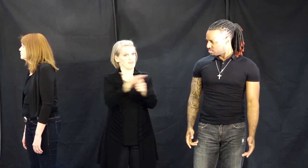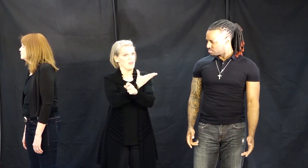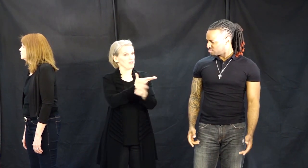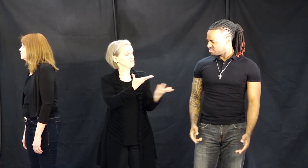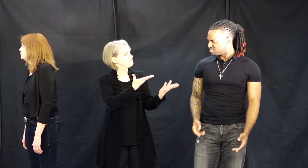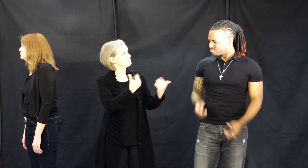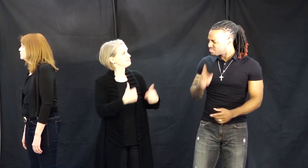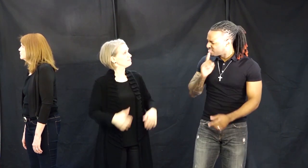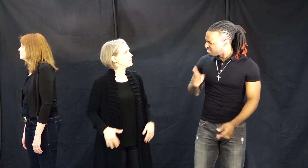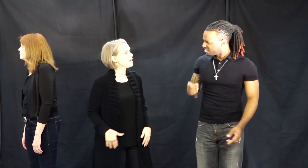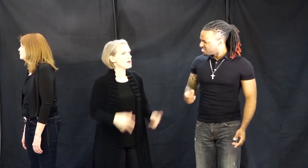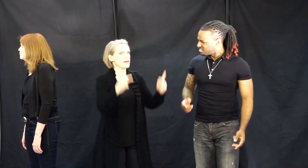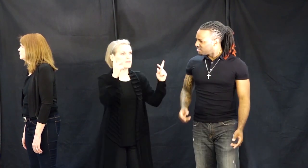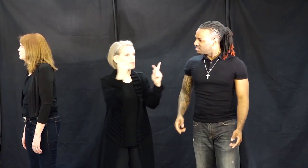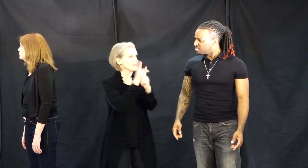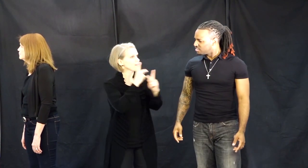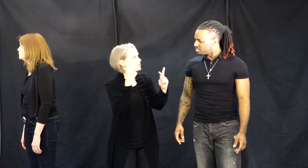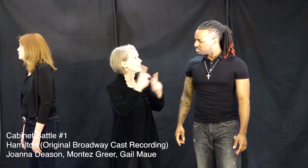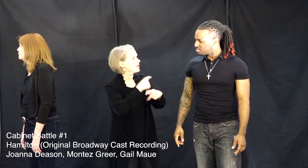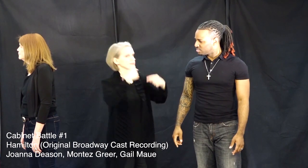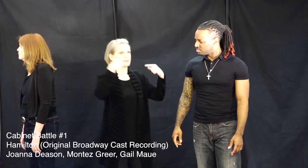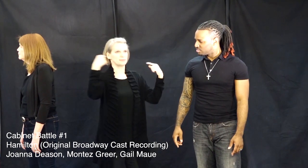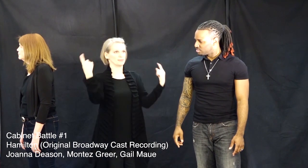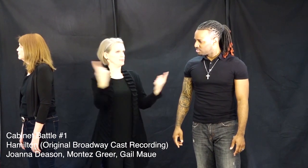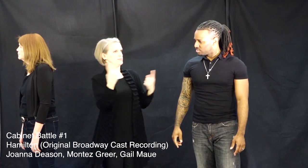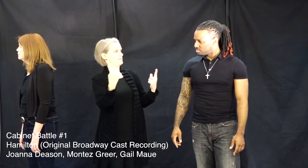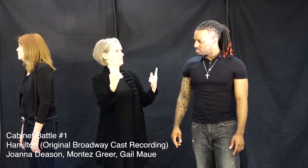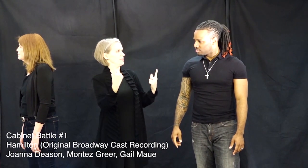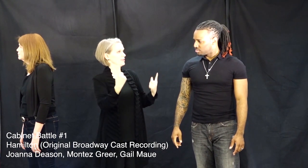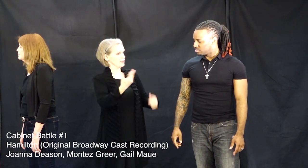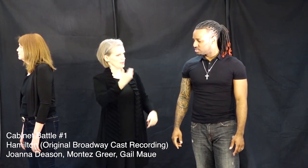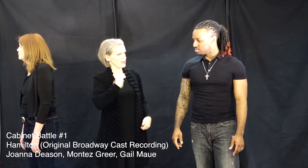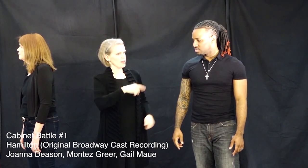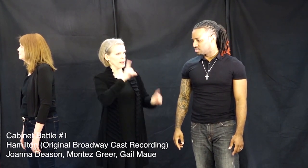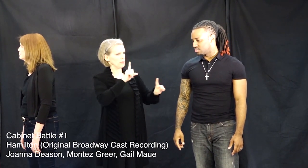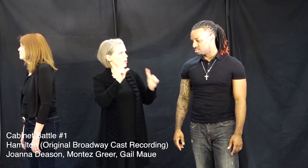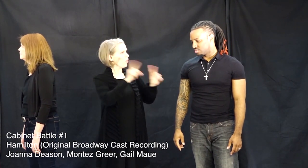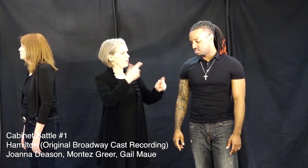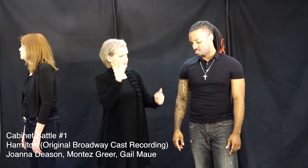Sir. Figure it out, Alexander. That's an order from your commander.